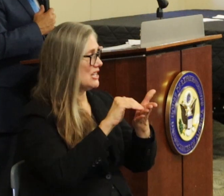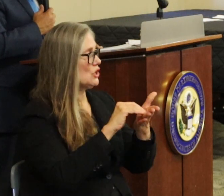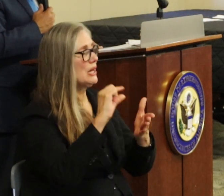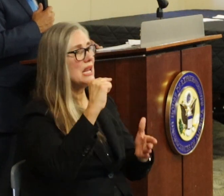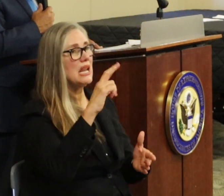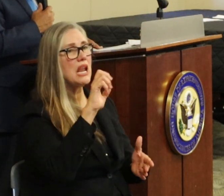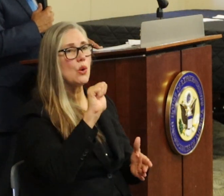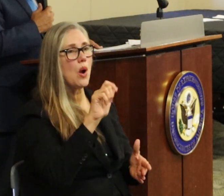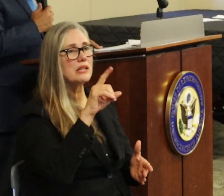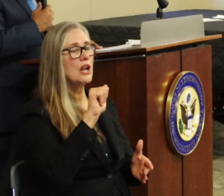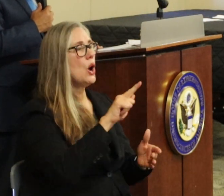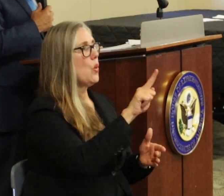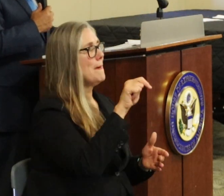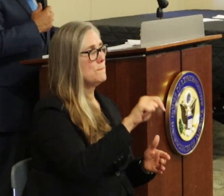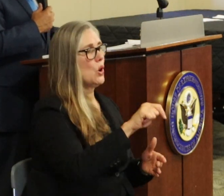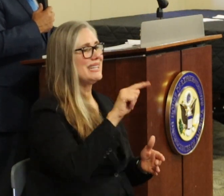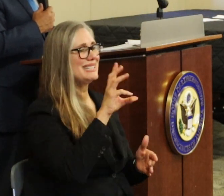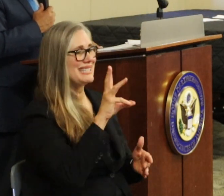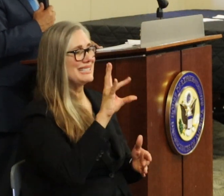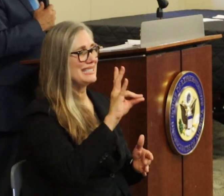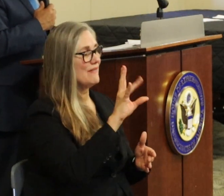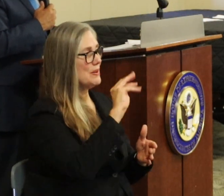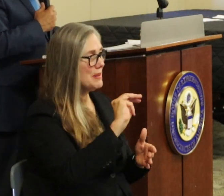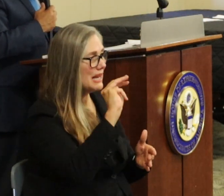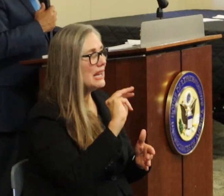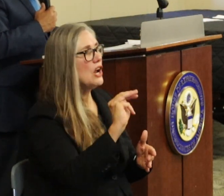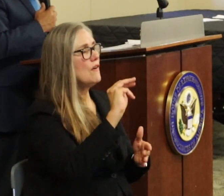$1.7 million for the Leroy Park in the city of Guadalupe,